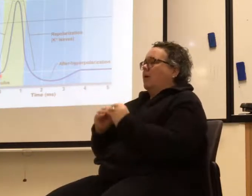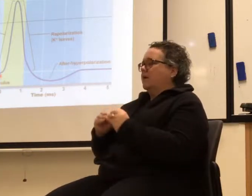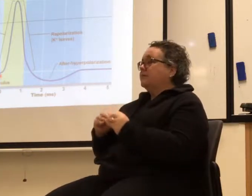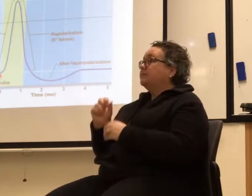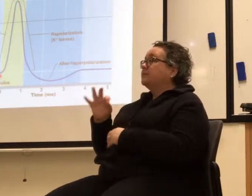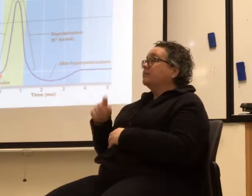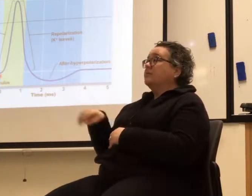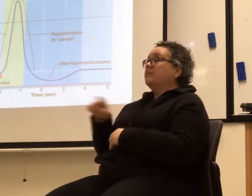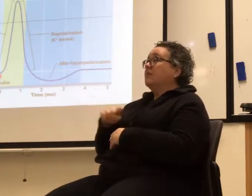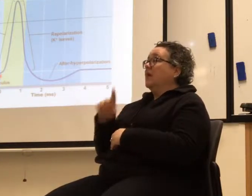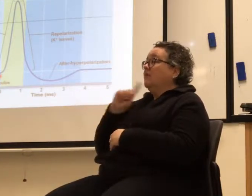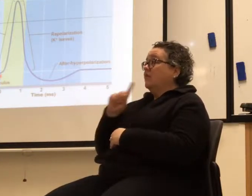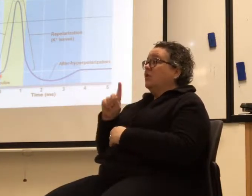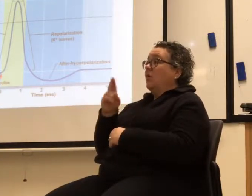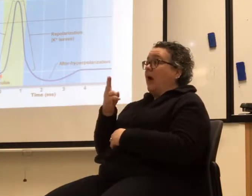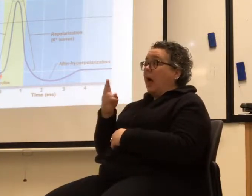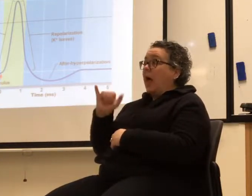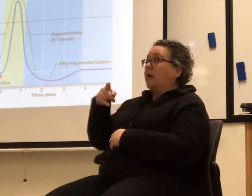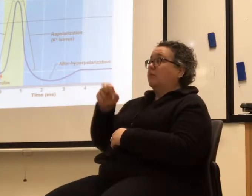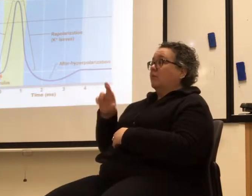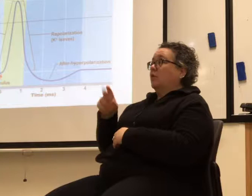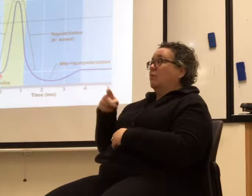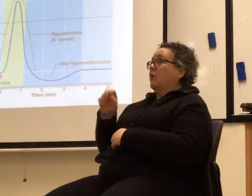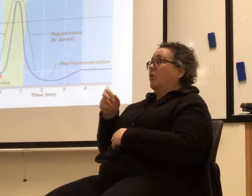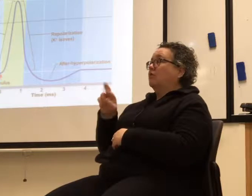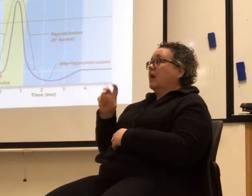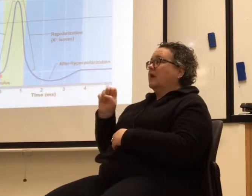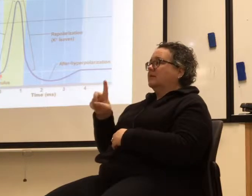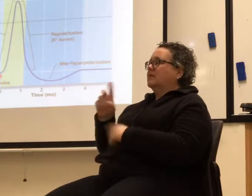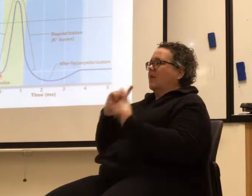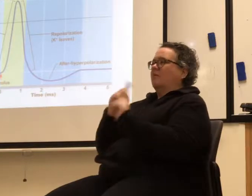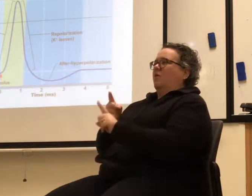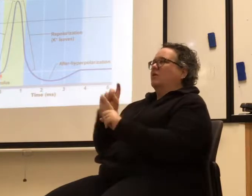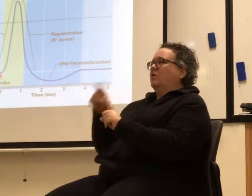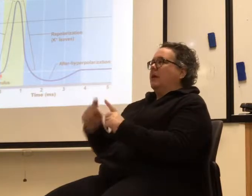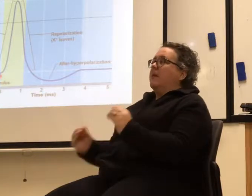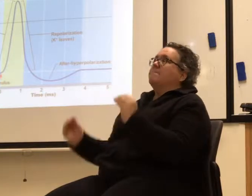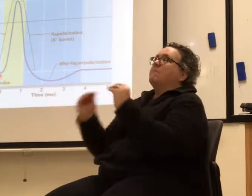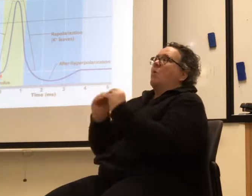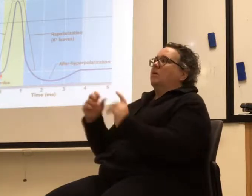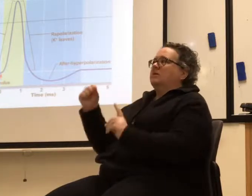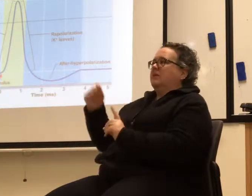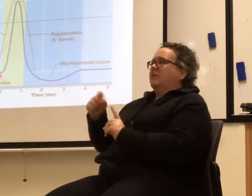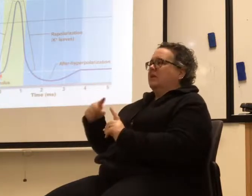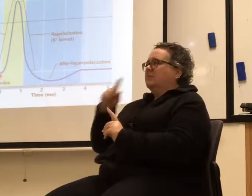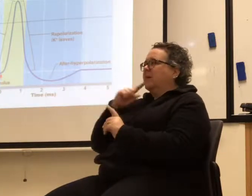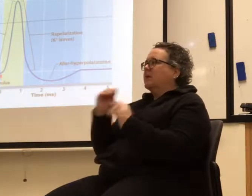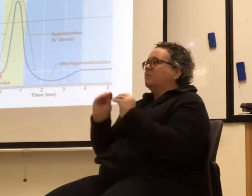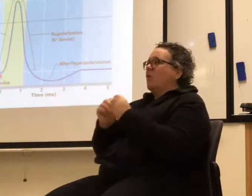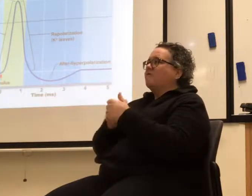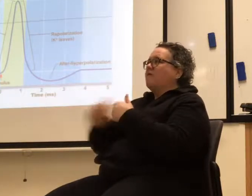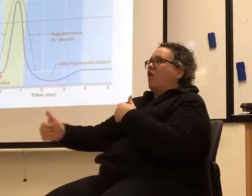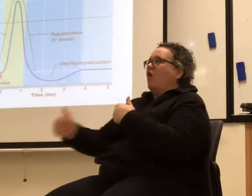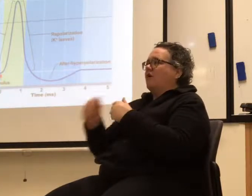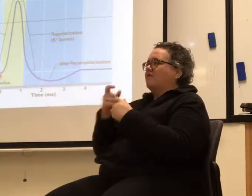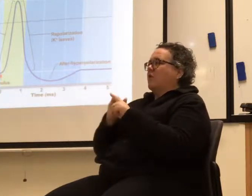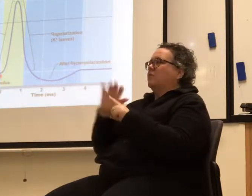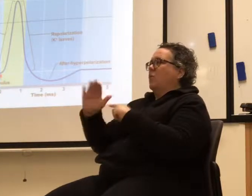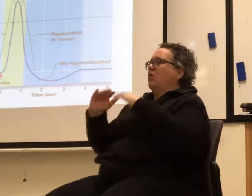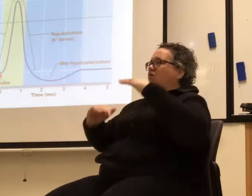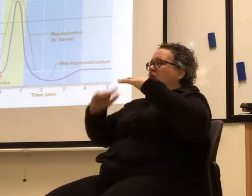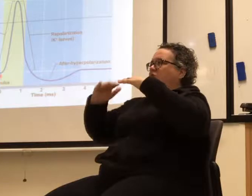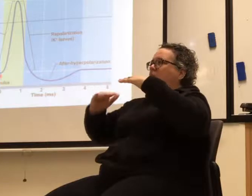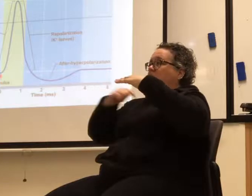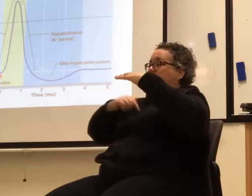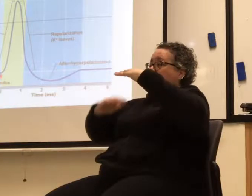if you're way hyperpolarized, you need a bigger stimulus. Is the point, right? Because you're further away from threshold. So that's the